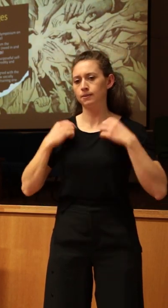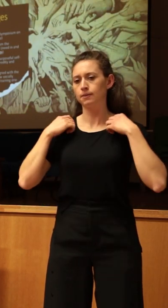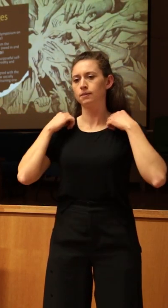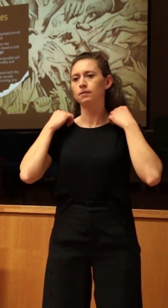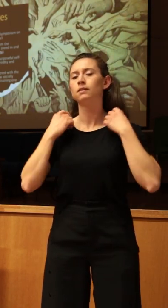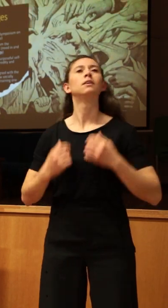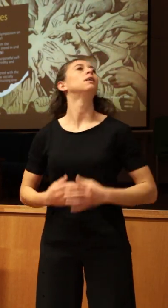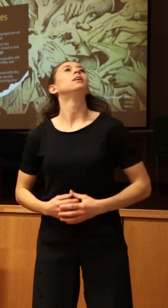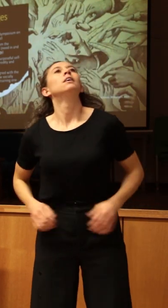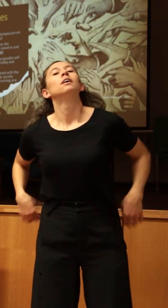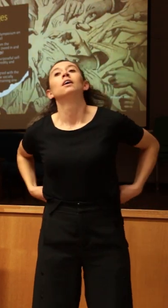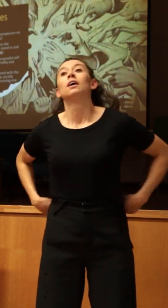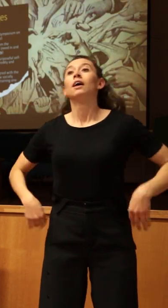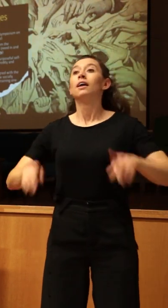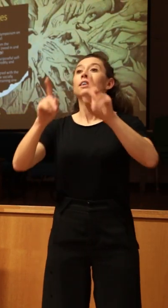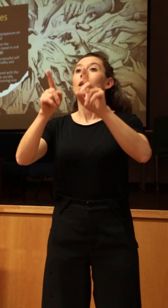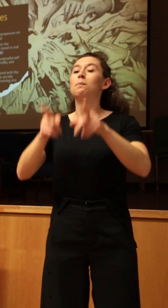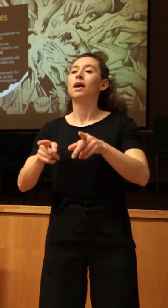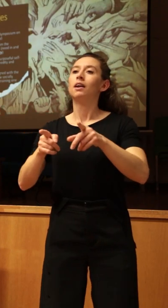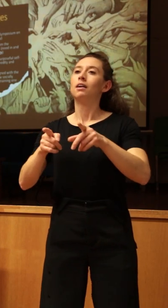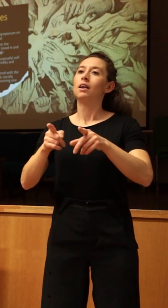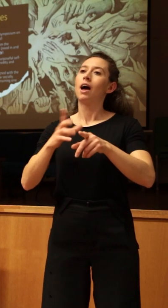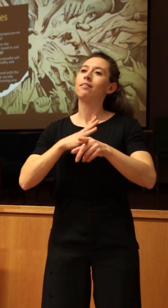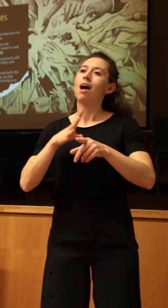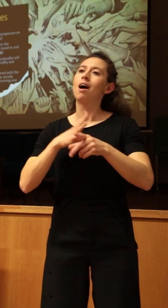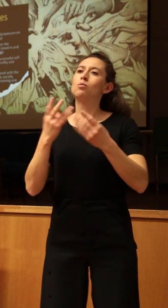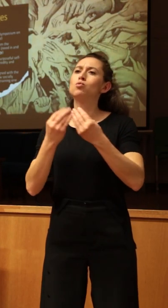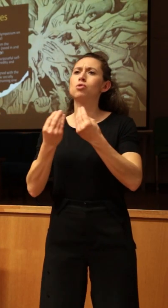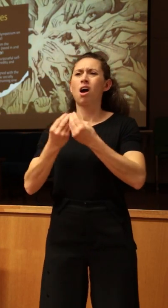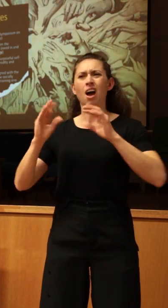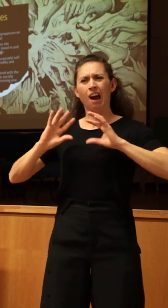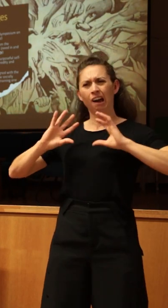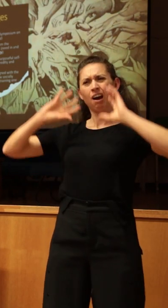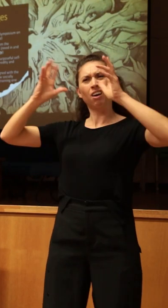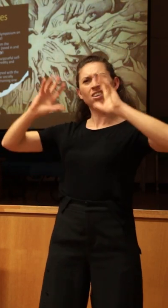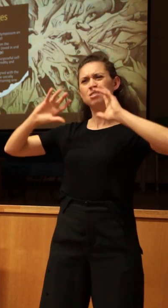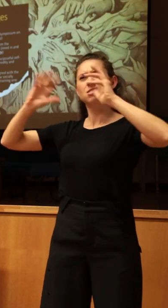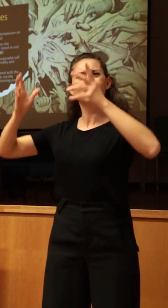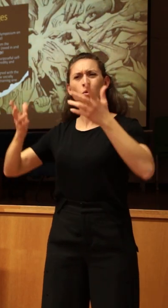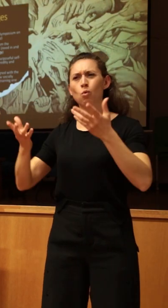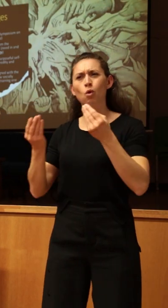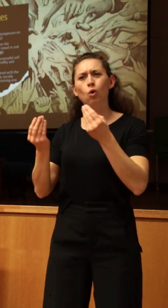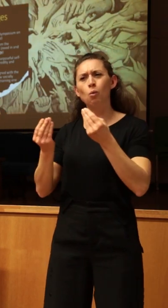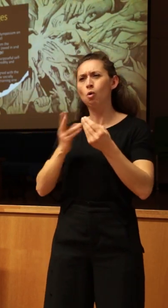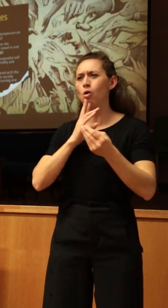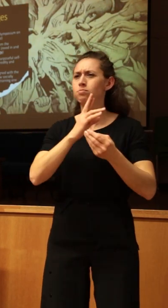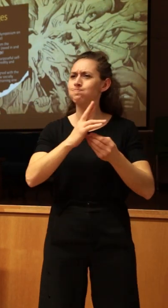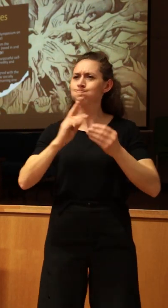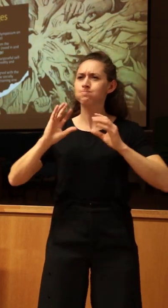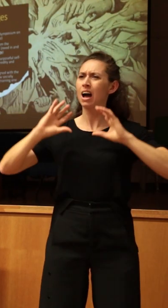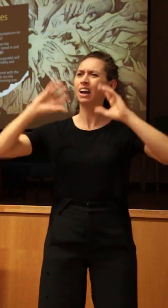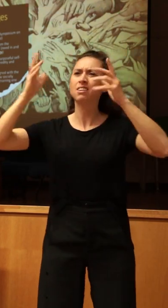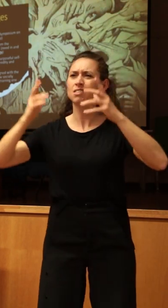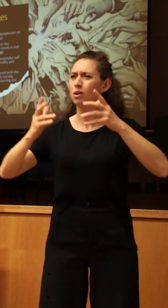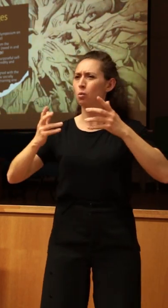the world. También había como mucha agresión, era como la respuesta, la agresión